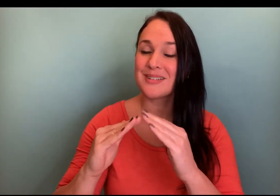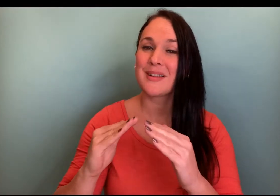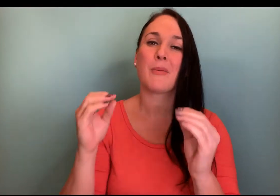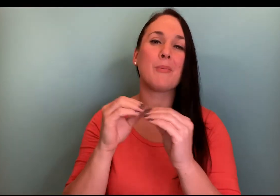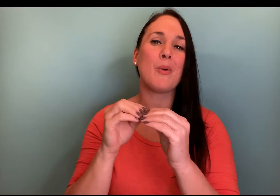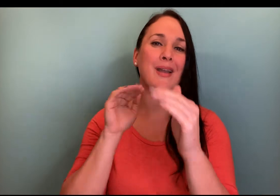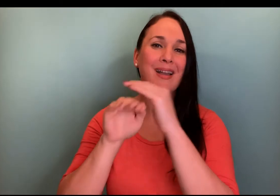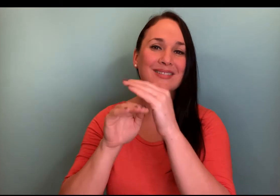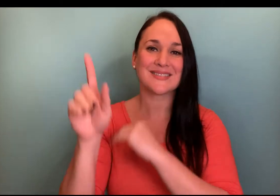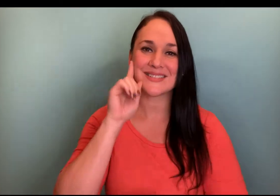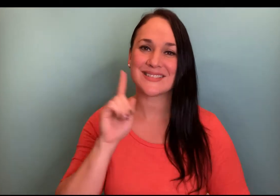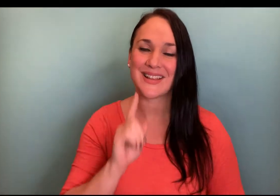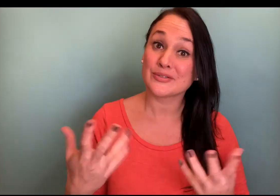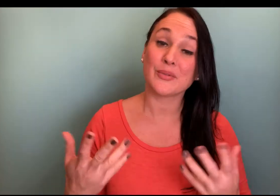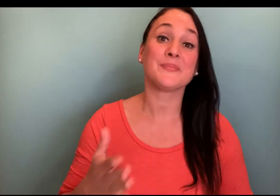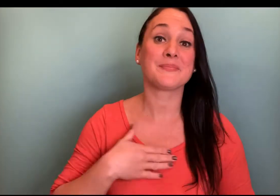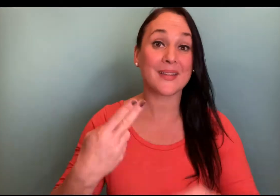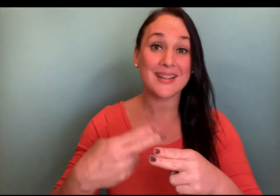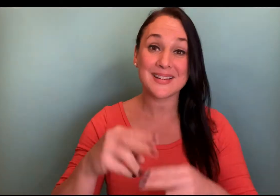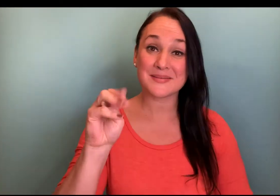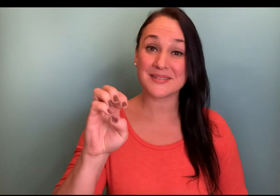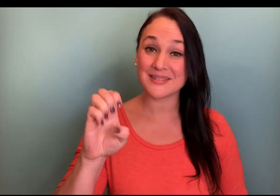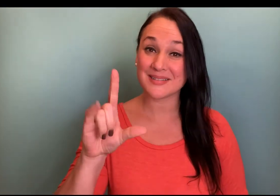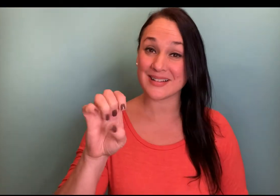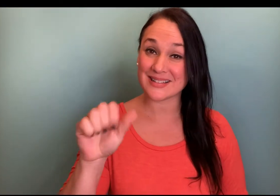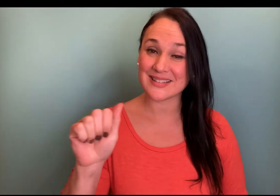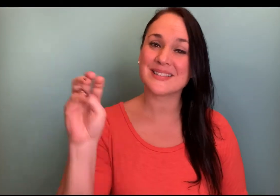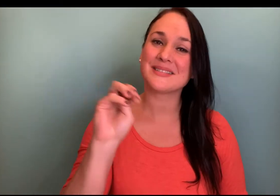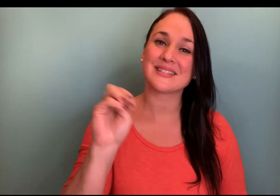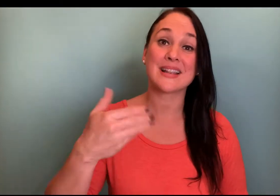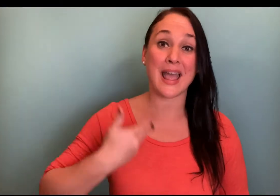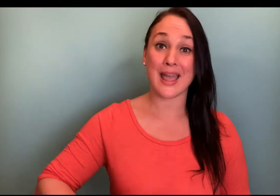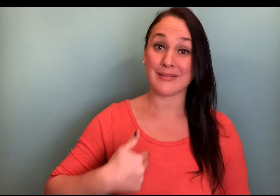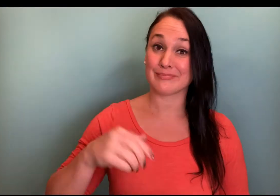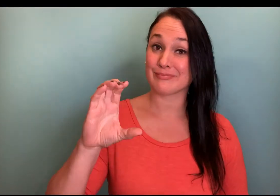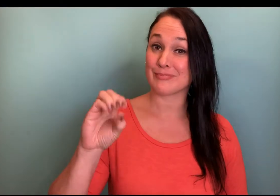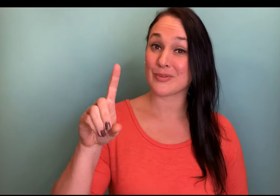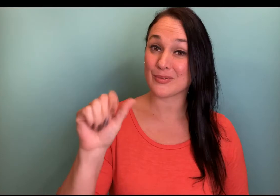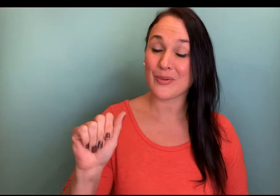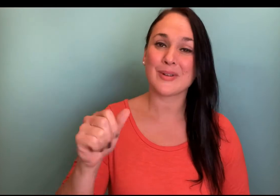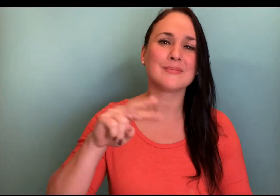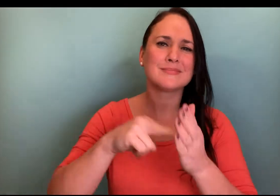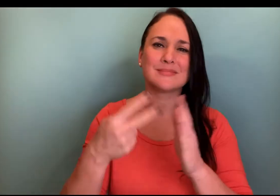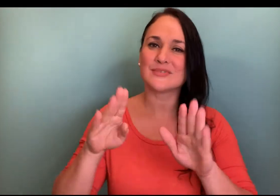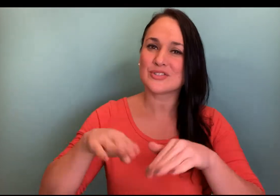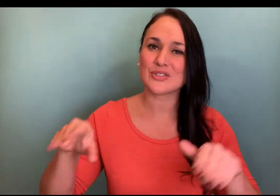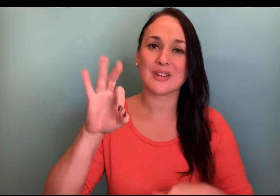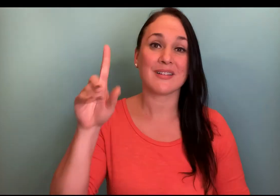make the world and your local community more accessible for the deaf. Well, my name's Melissa and I'm a Coda, which means